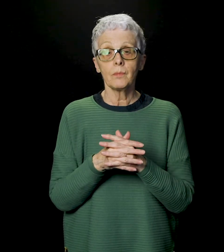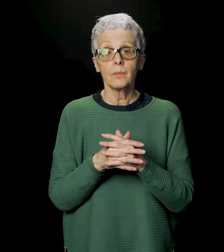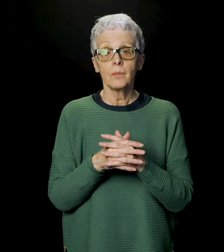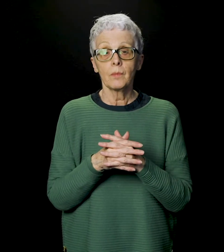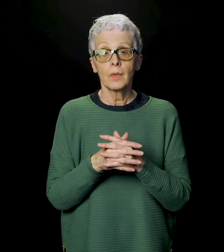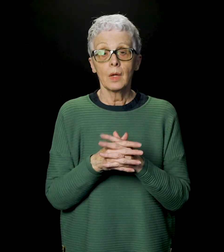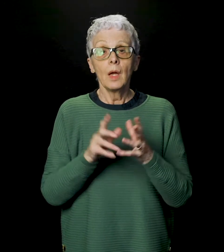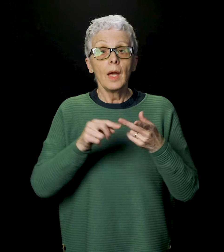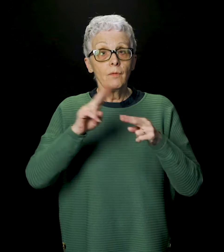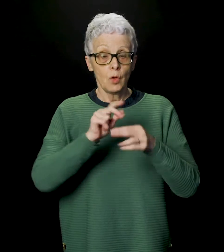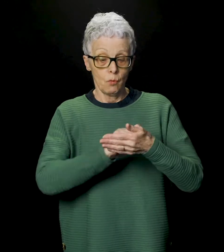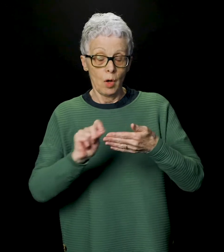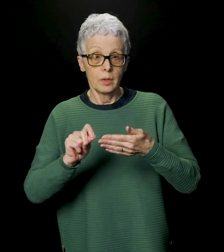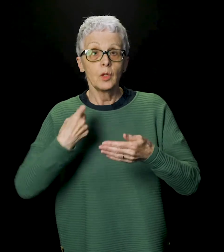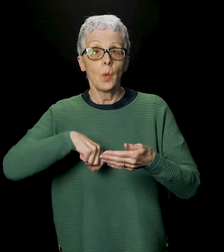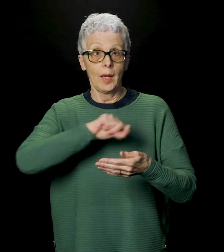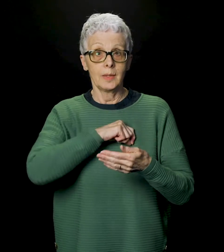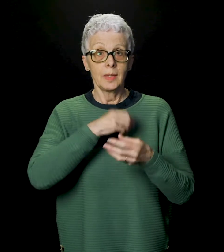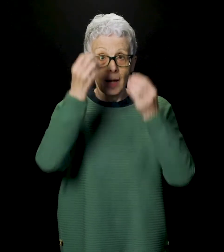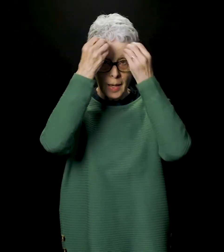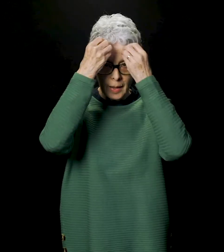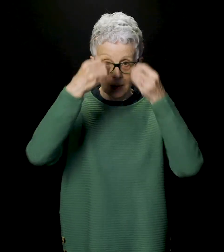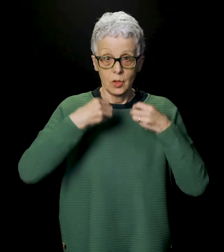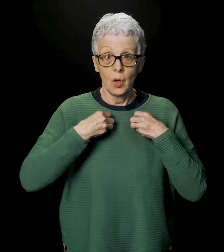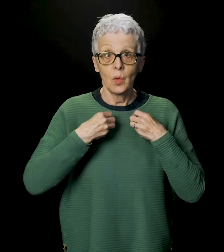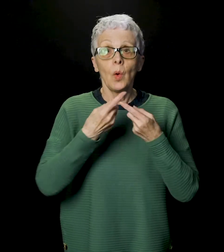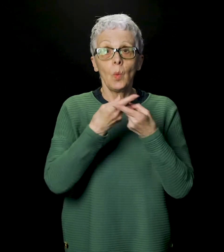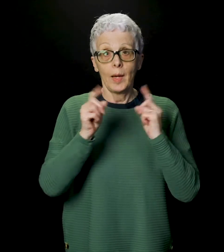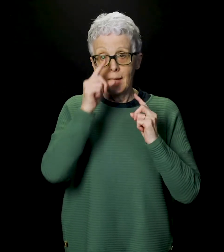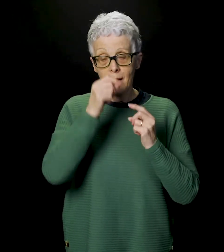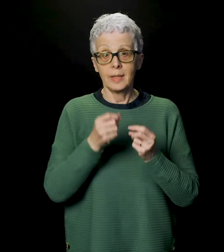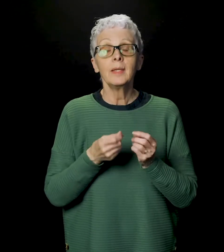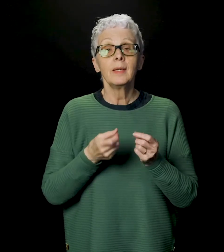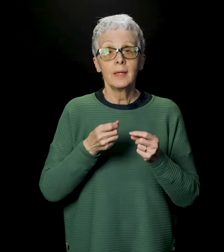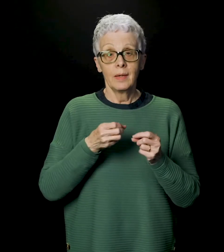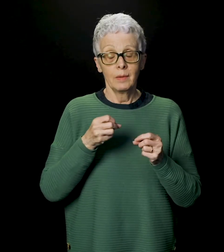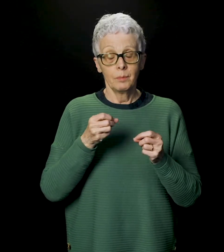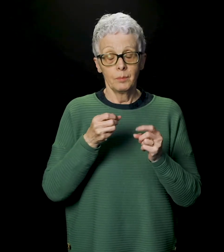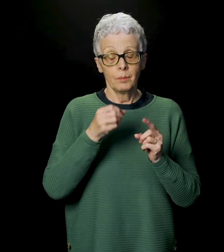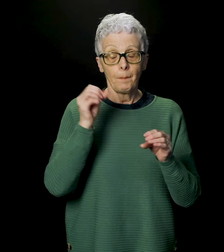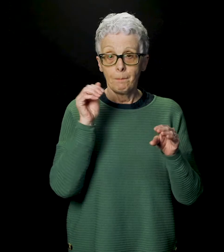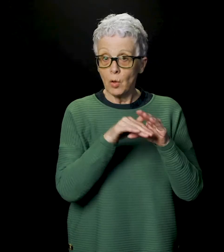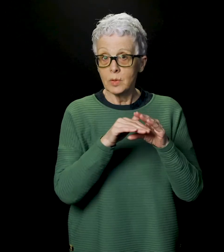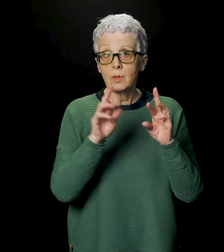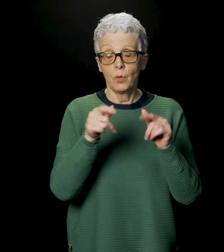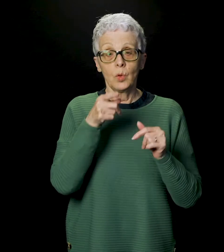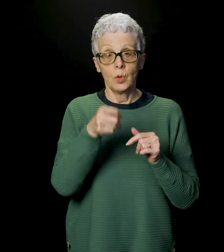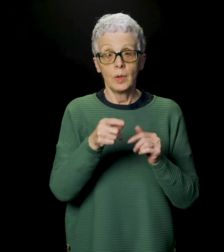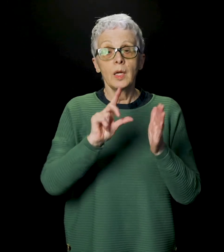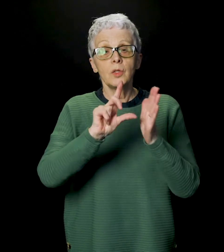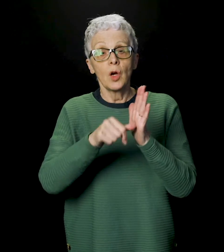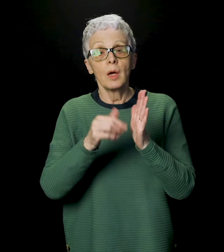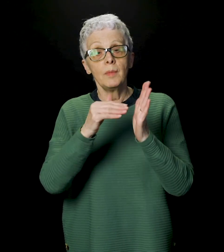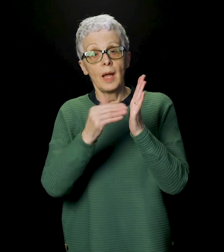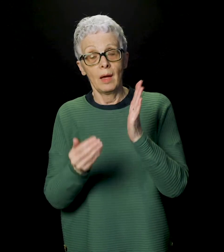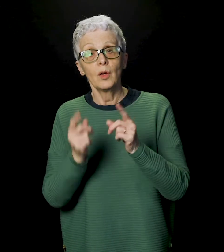And if you write to us and let us know, we'll let you know how to get that. Thank you so much for this time to talk